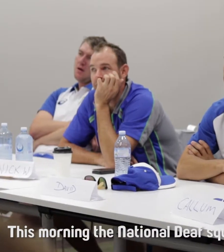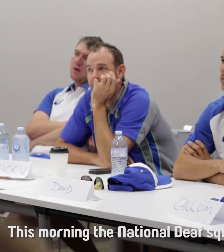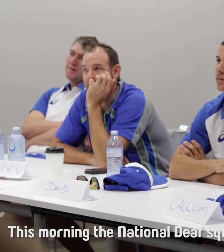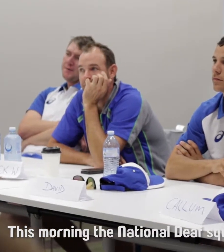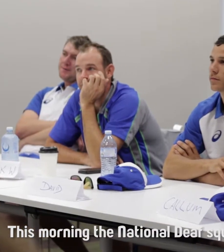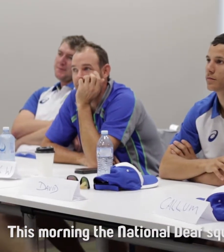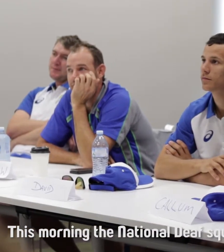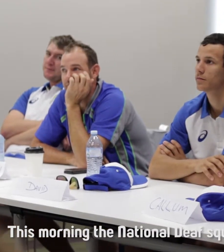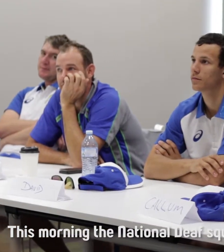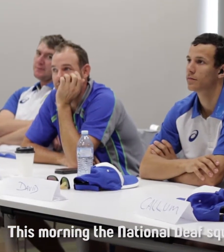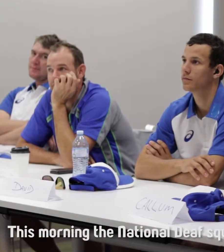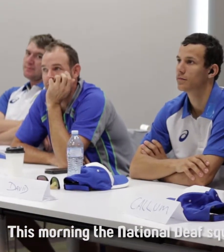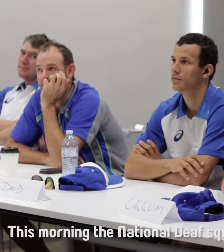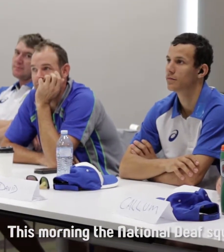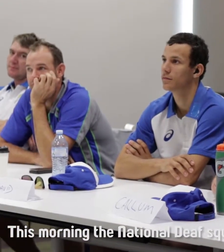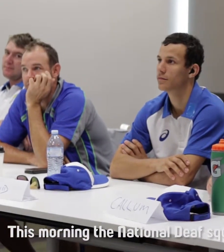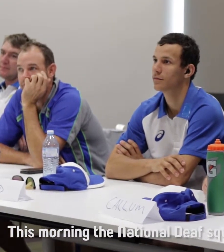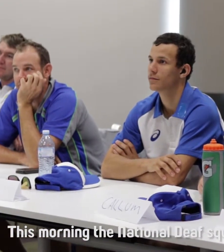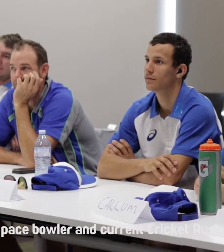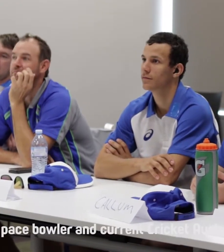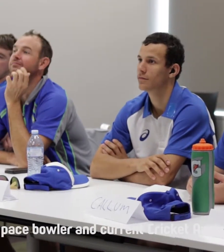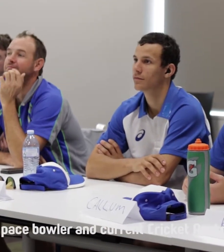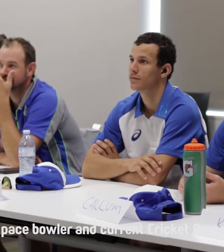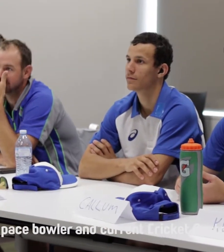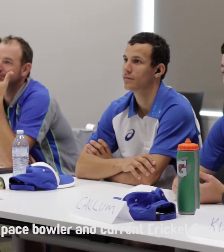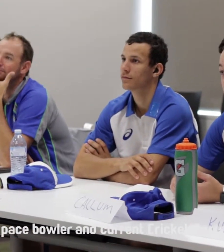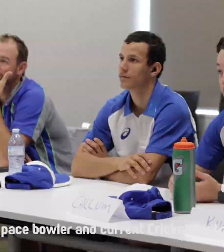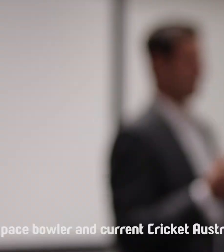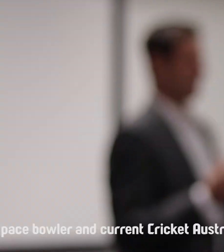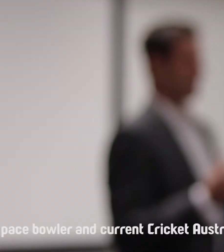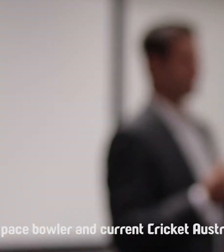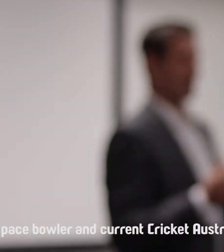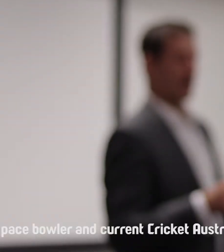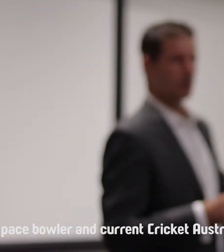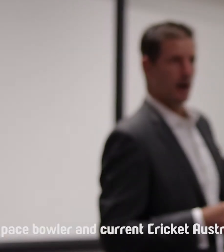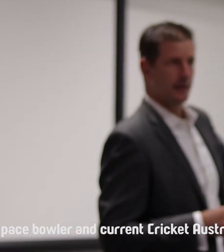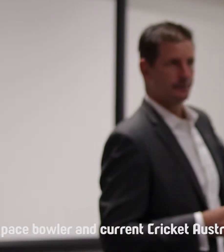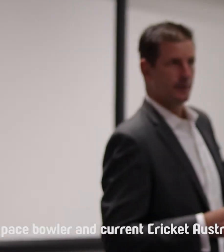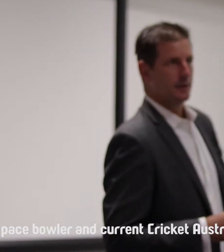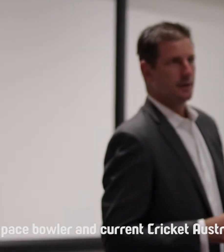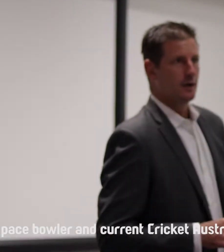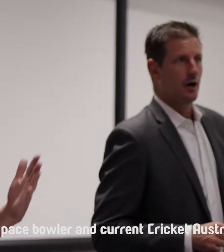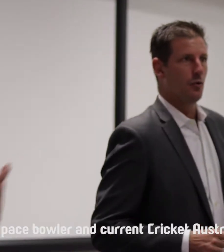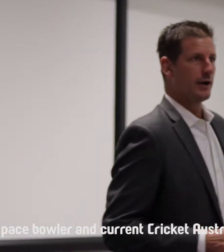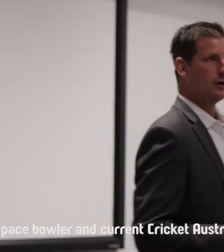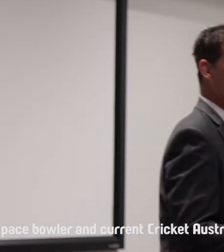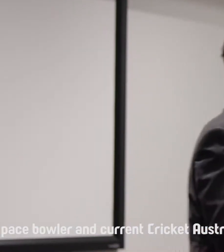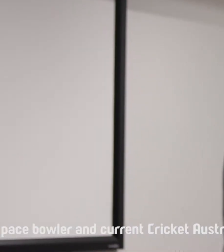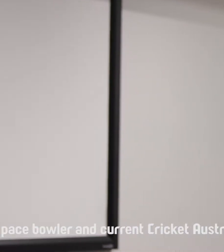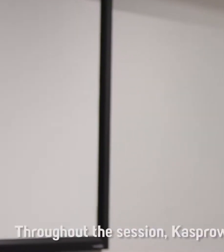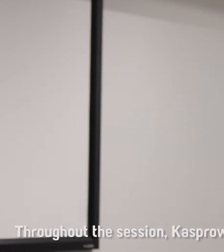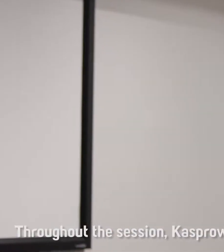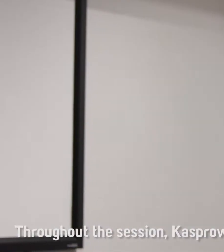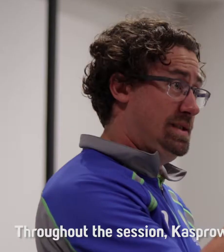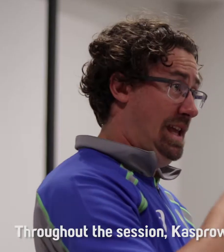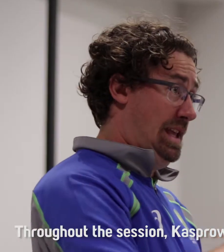This morning, the National Deaf Squad were visited by former Australian pace bowler and current Cricket Australia board member Michael Kasprowicz. Throughout